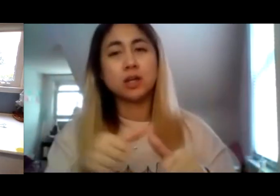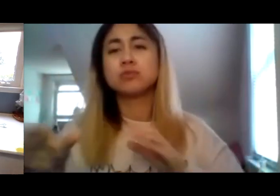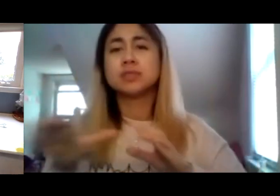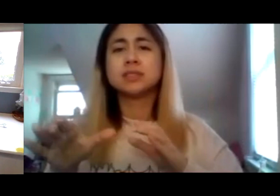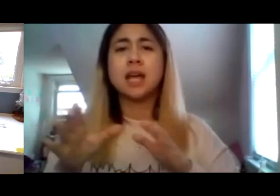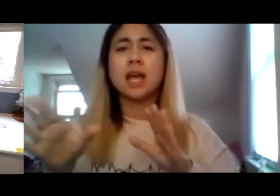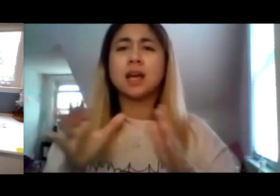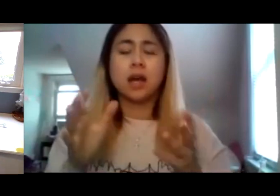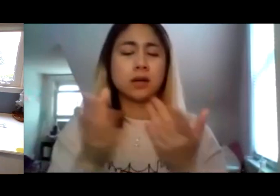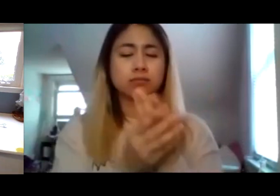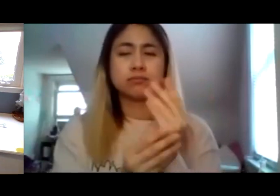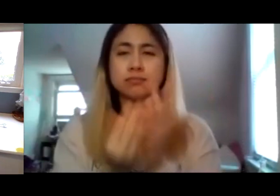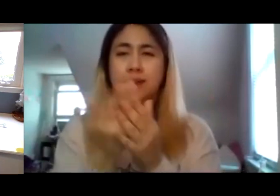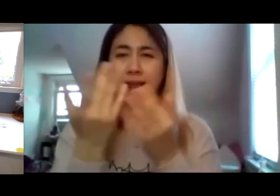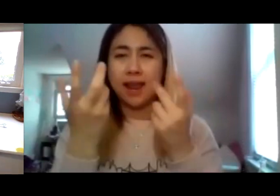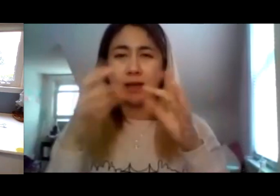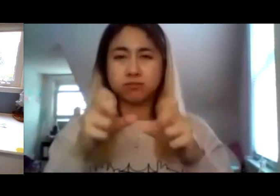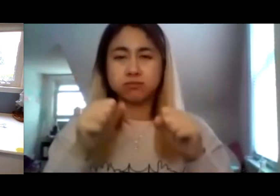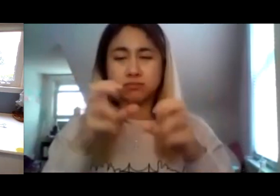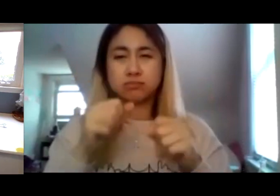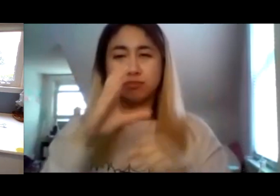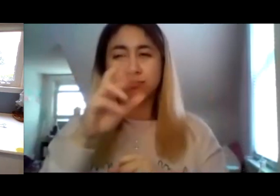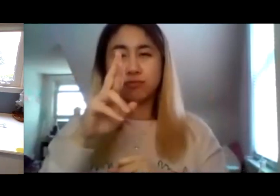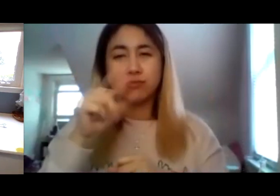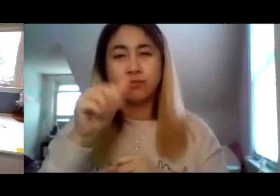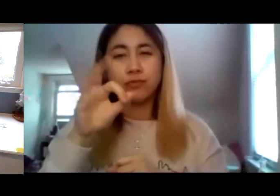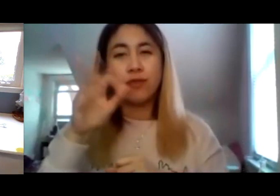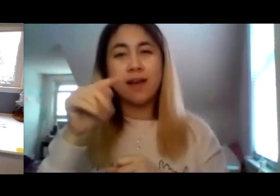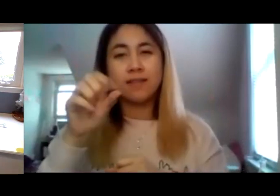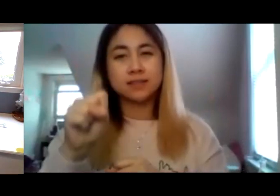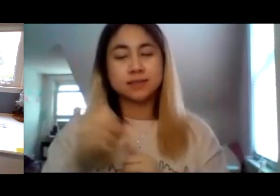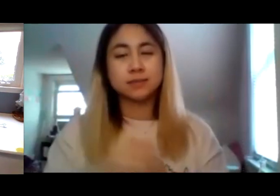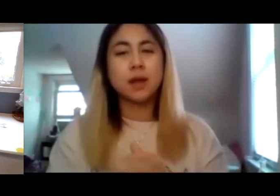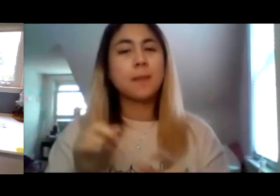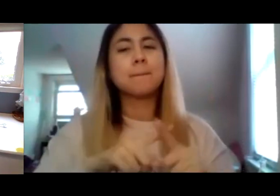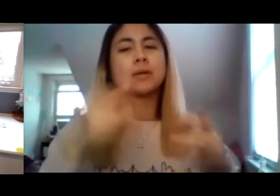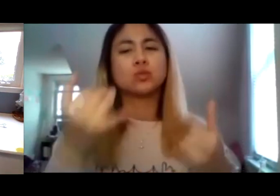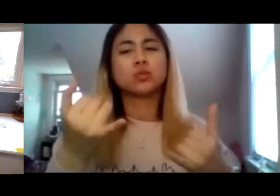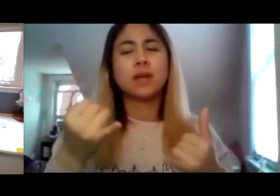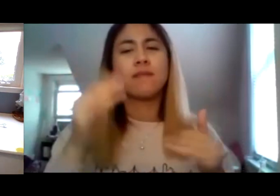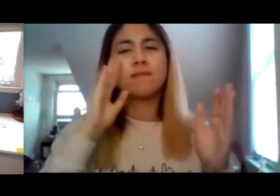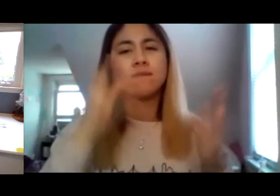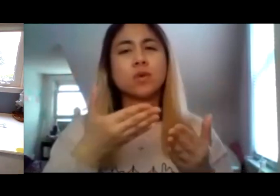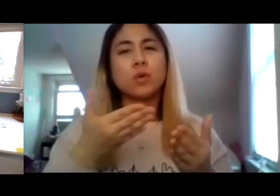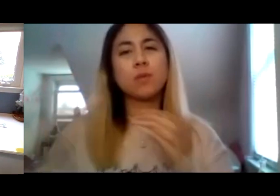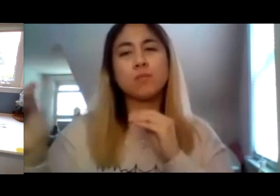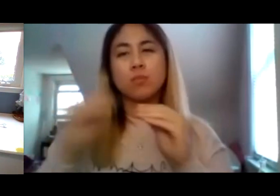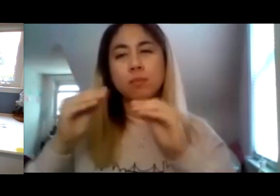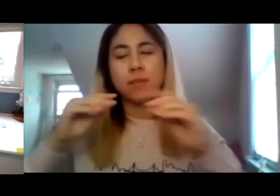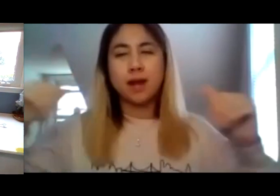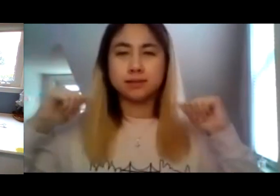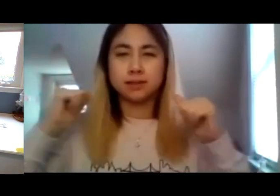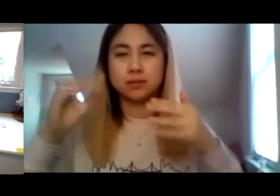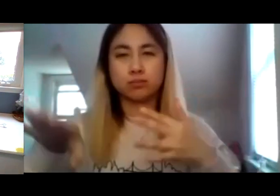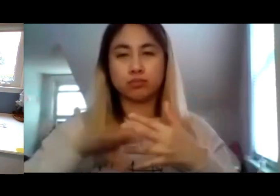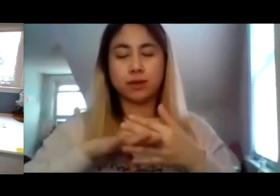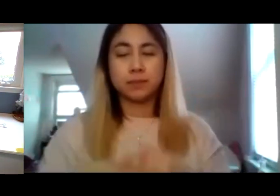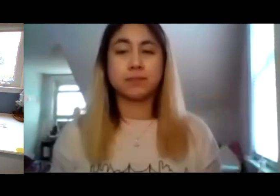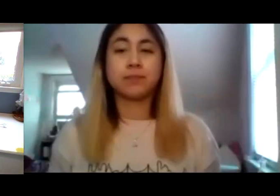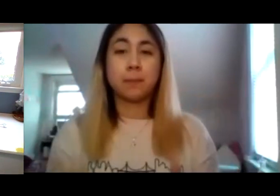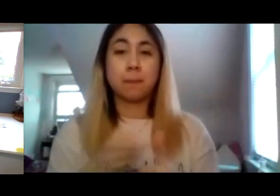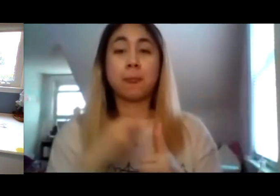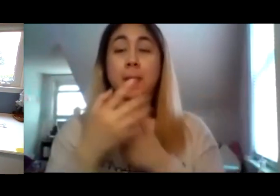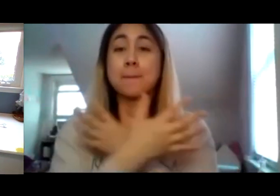too. These are just our movement and exercise breaks. Okay, so B, we had bear. Bear was for our bear